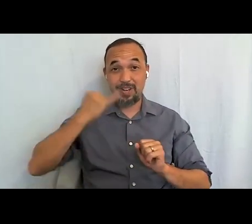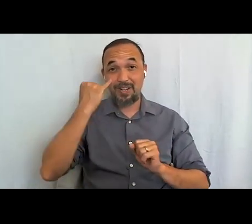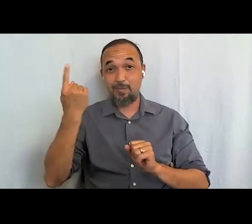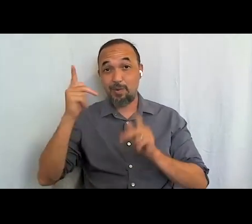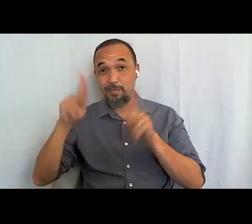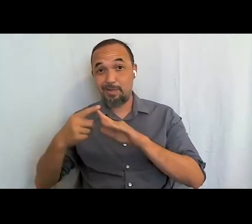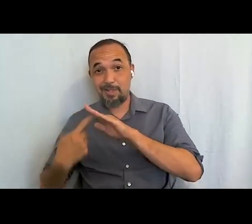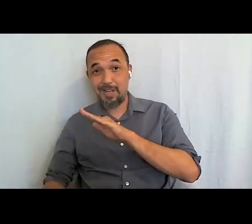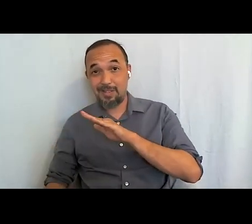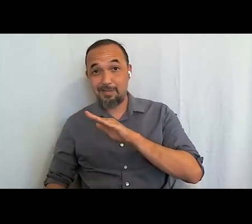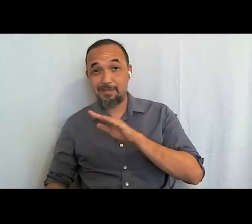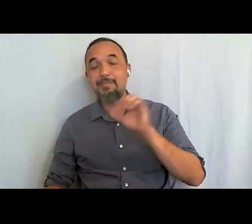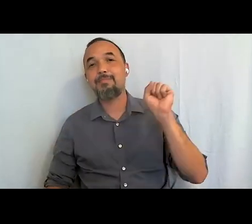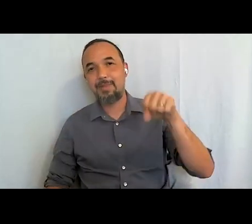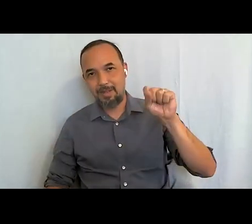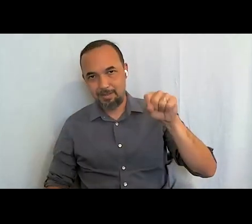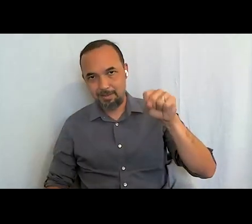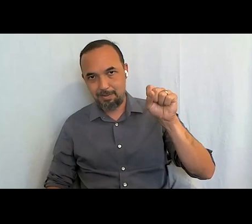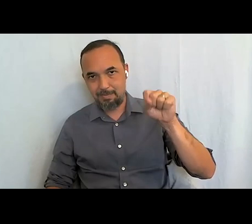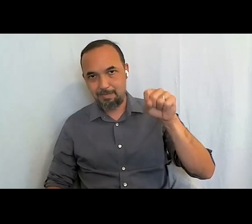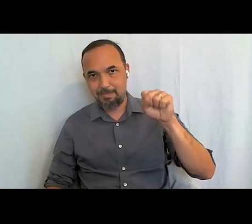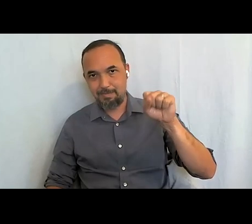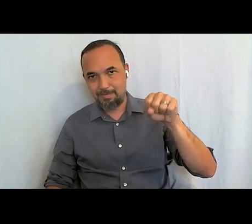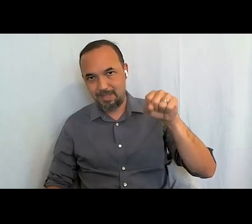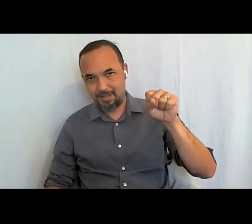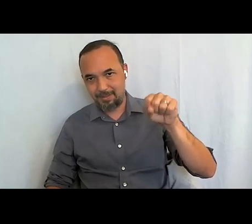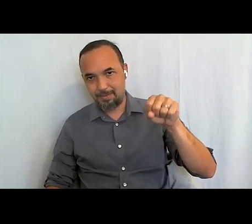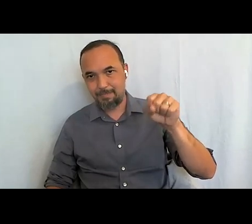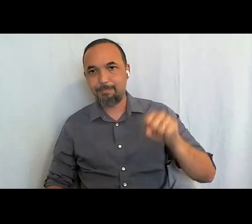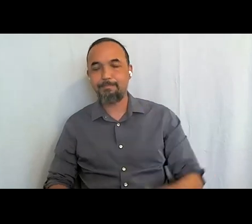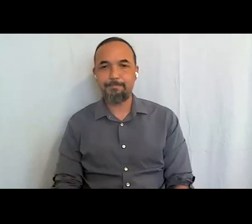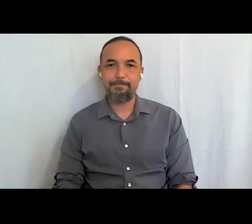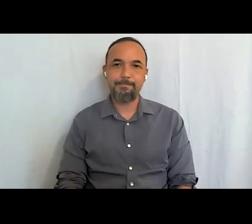You do. And that can be, you can put that probably in the comments as well, I'm assuming.